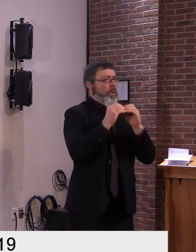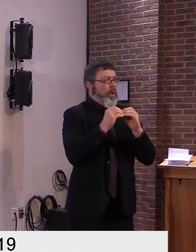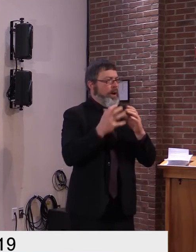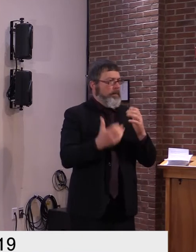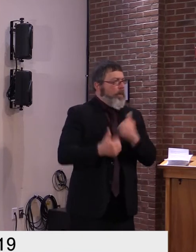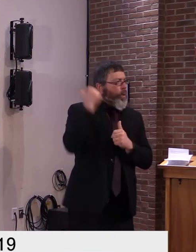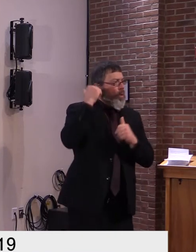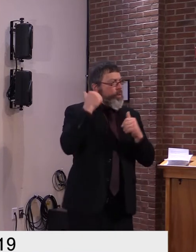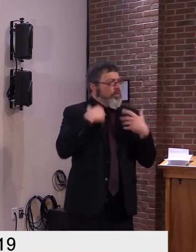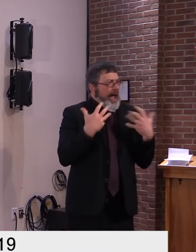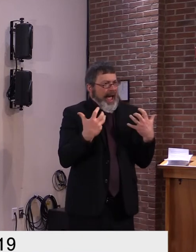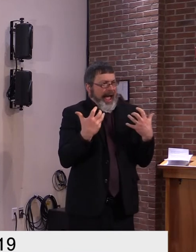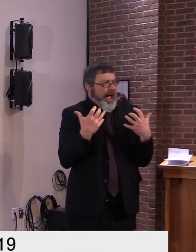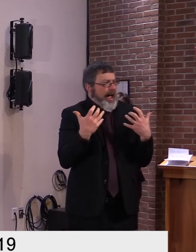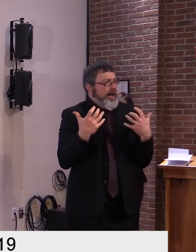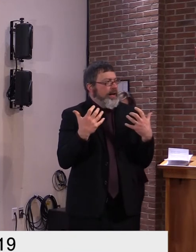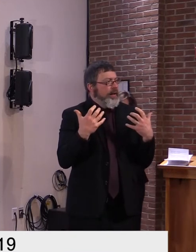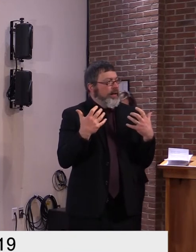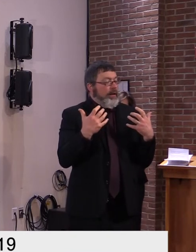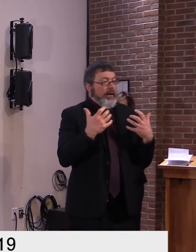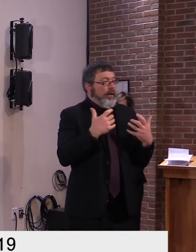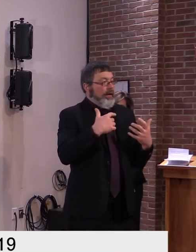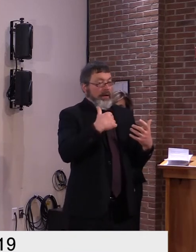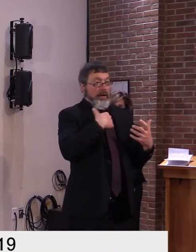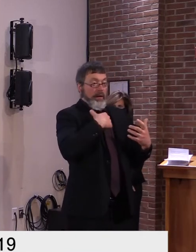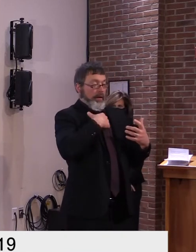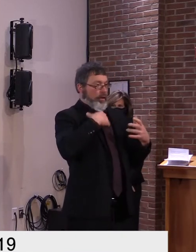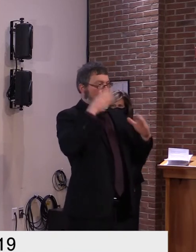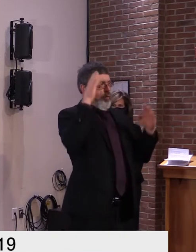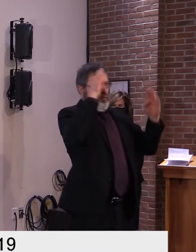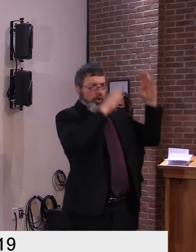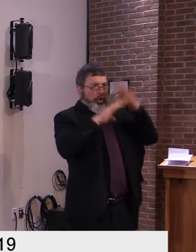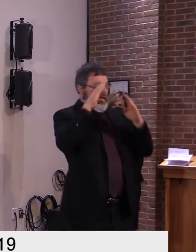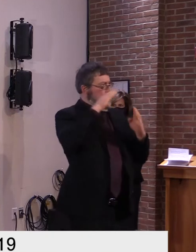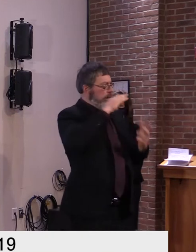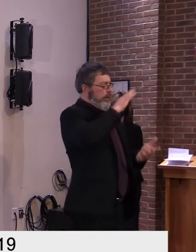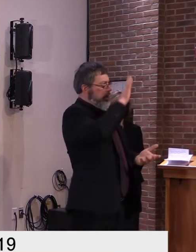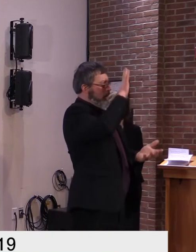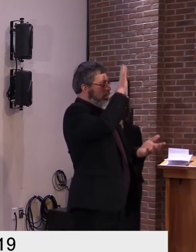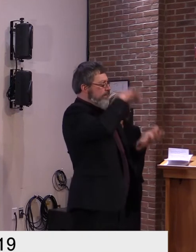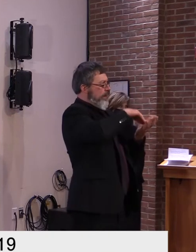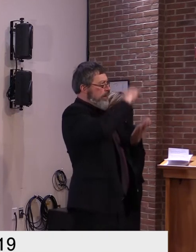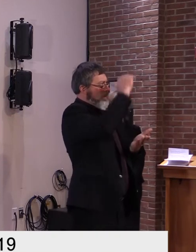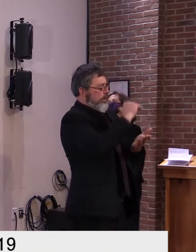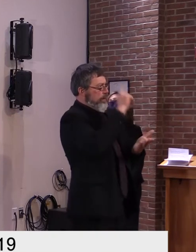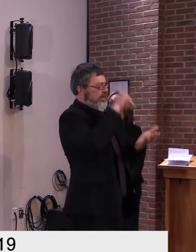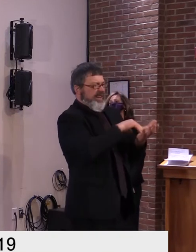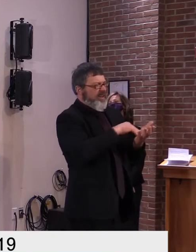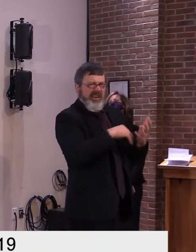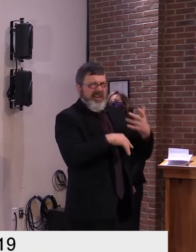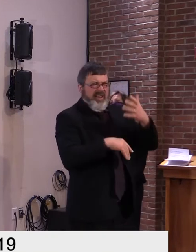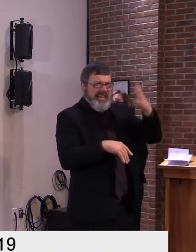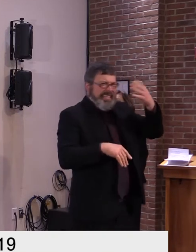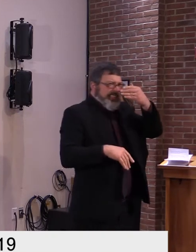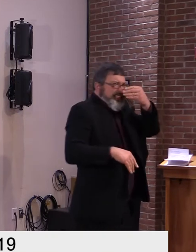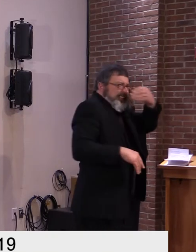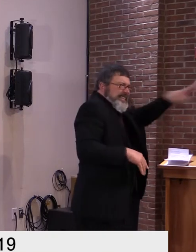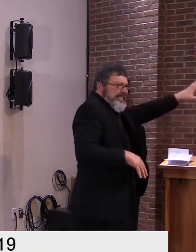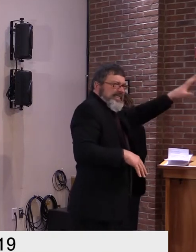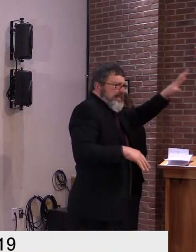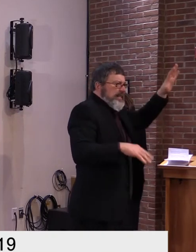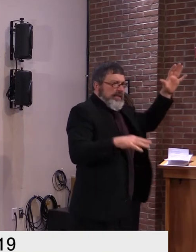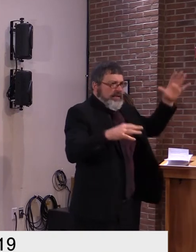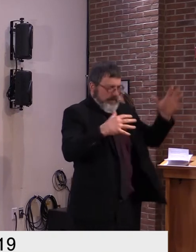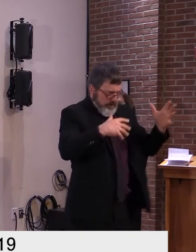So you shouldn't come to the conclusion that it's a blessing to not have so much right now, because we could easily dispense a lot